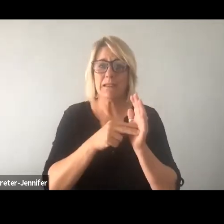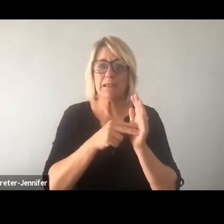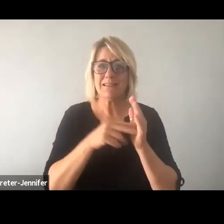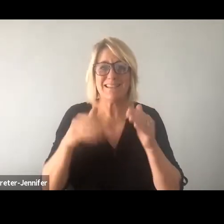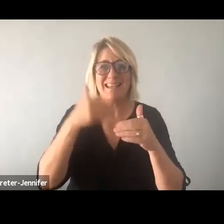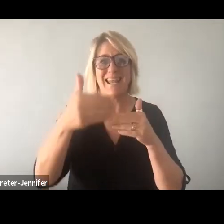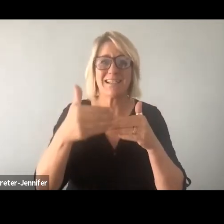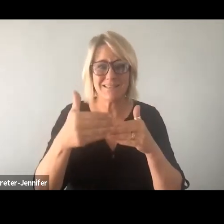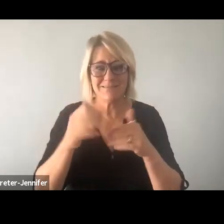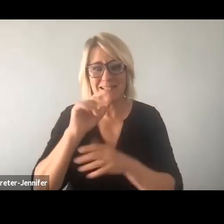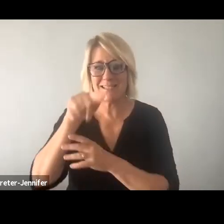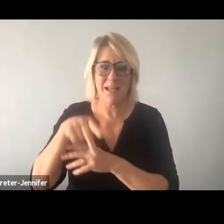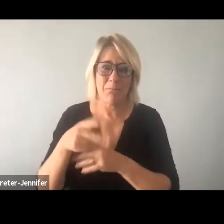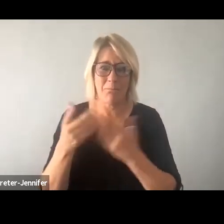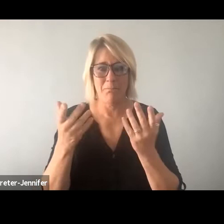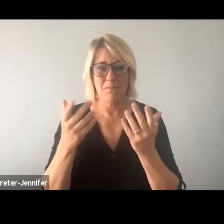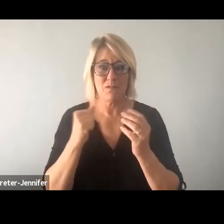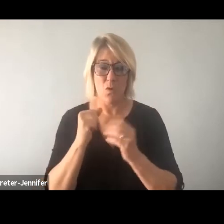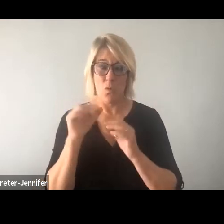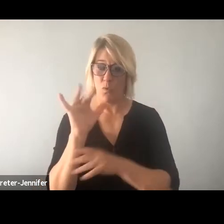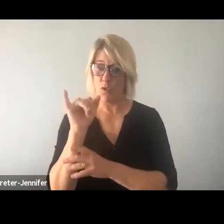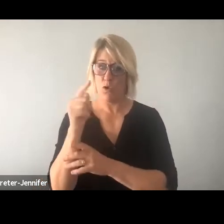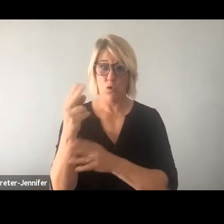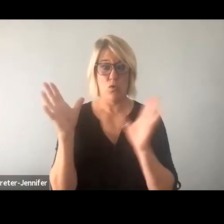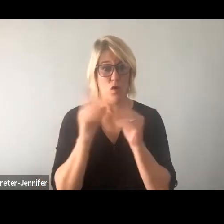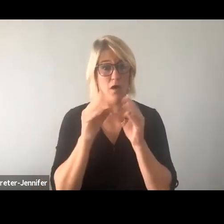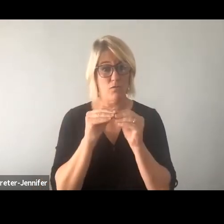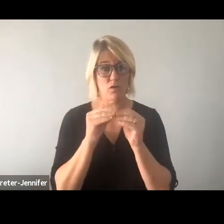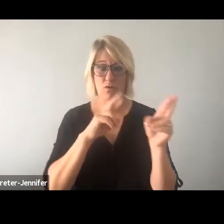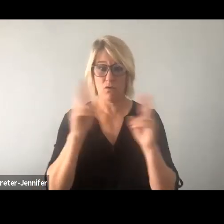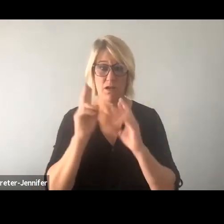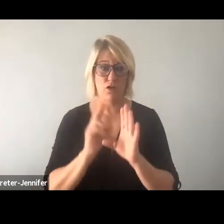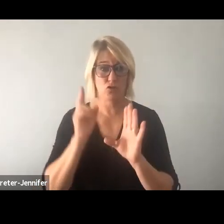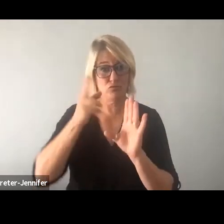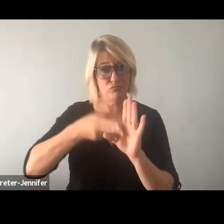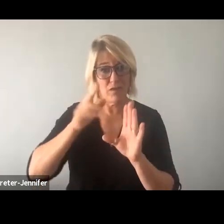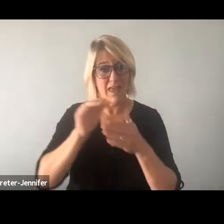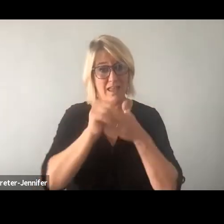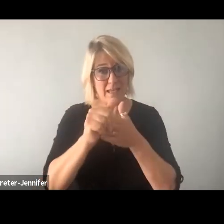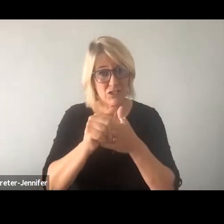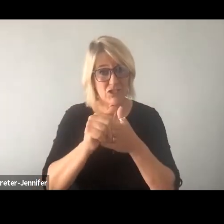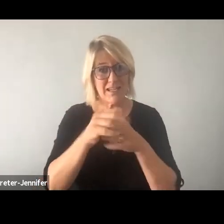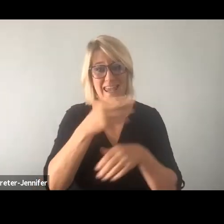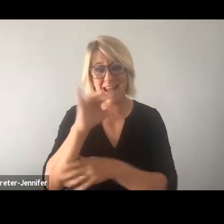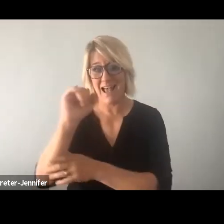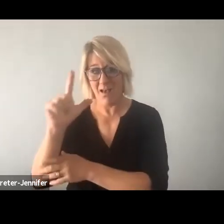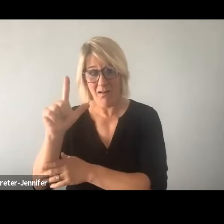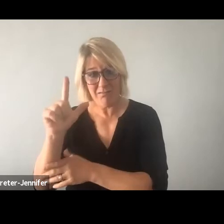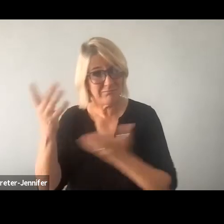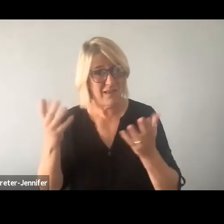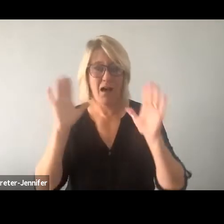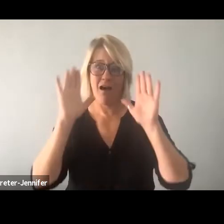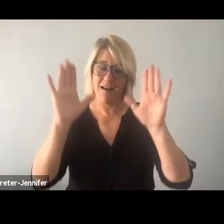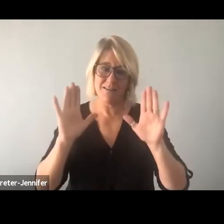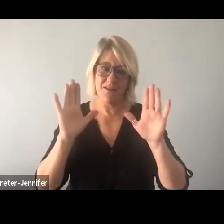up. So we have the youth conference, and if you're ready to jump right into leadership and IL, fantastic. We want to figure out ways